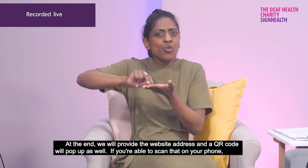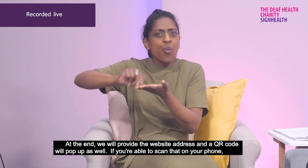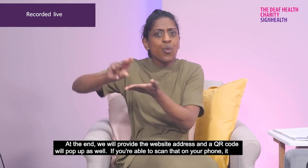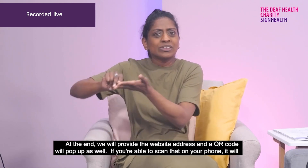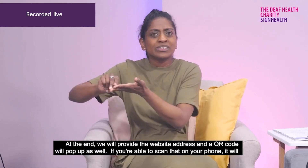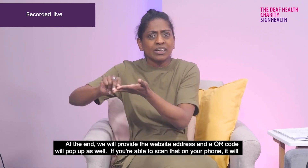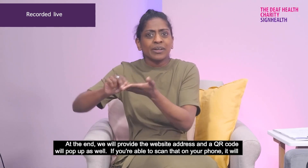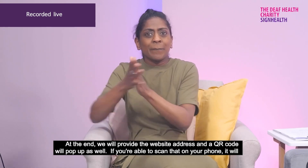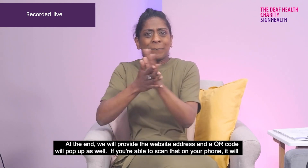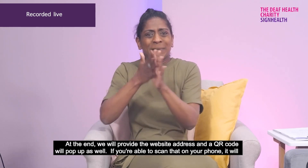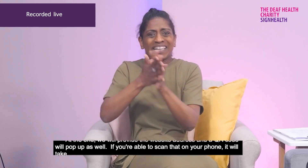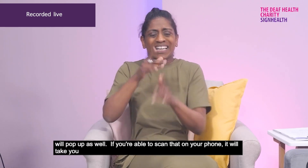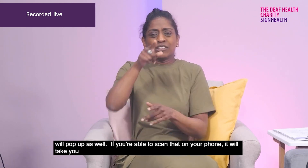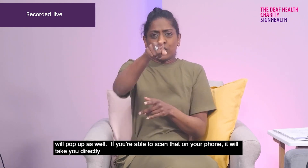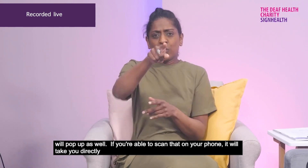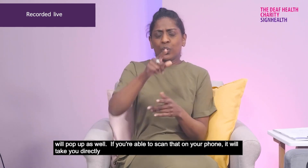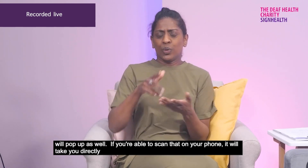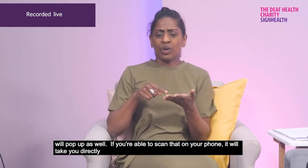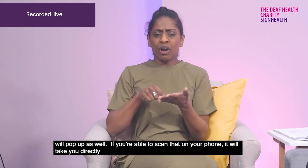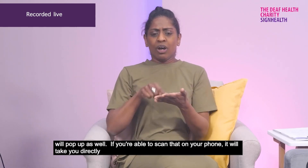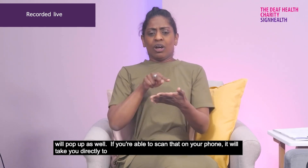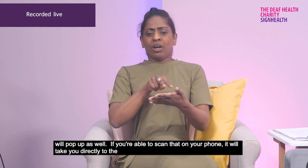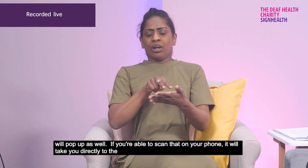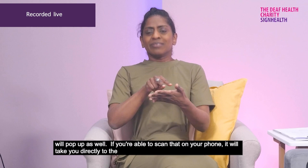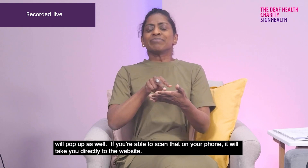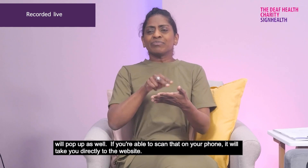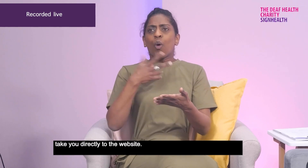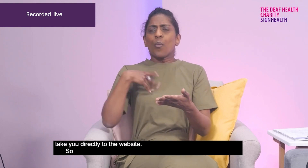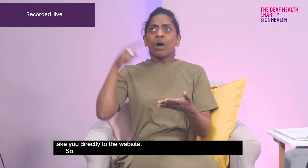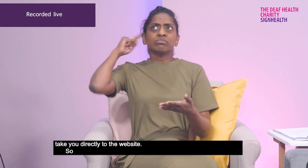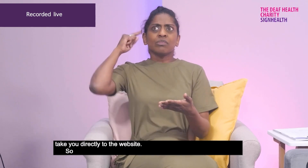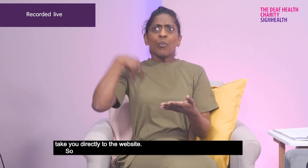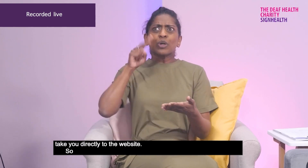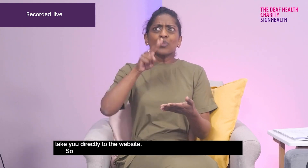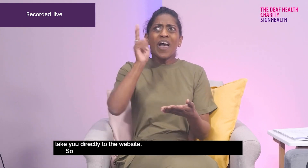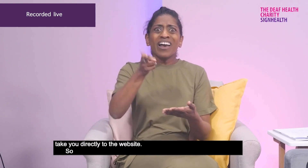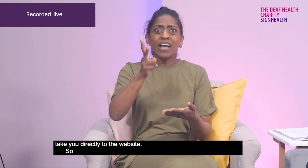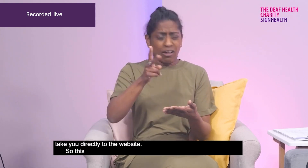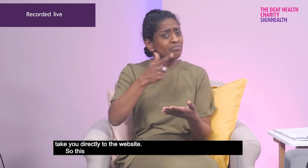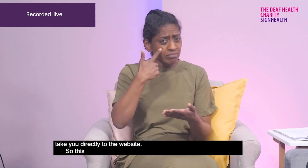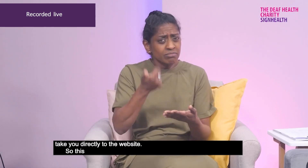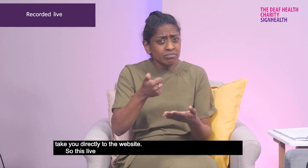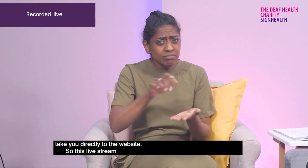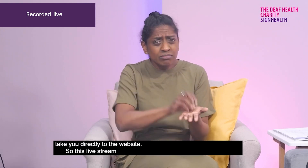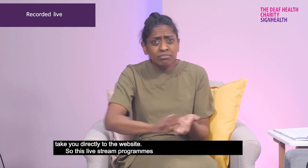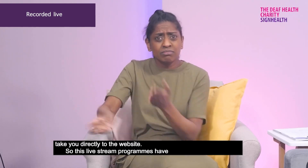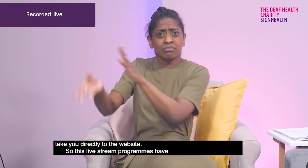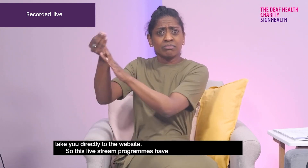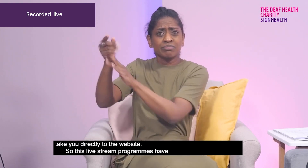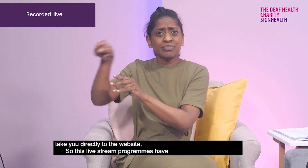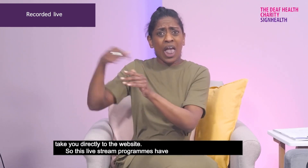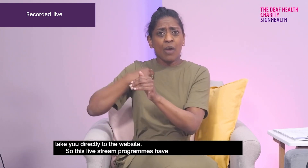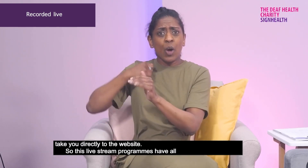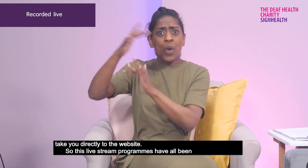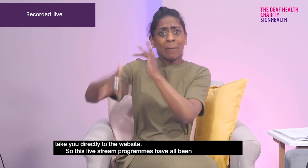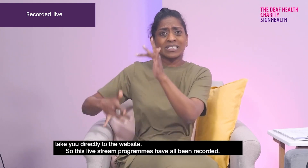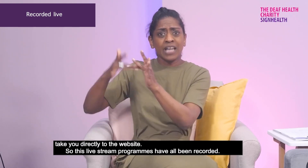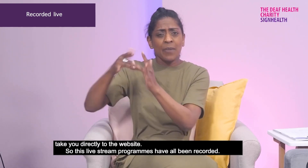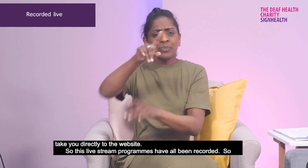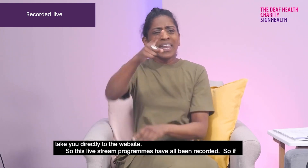So this live stream programs have all been recorded. So if you would like to store it and be able to watch it again, they will all